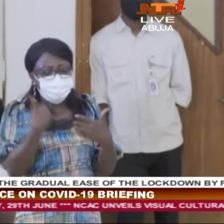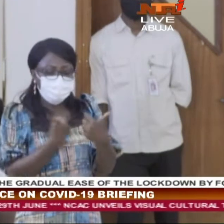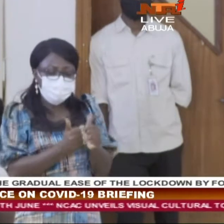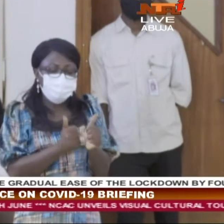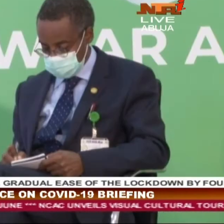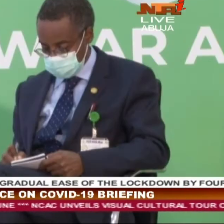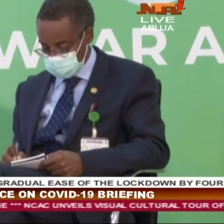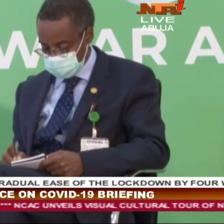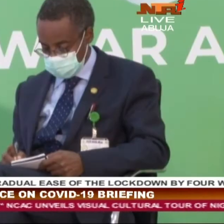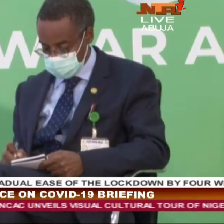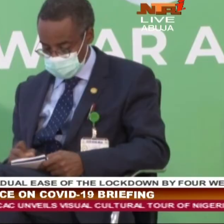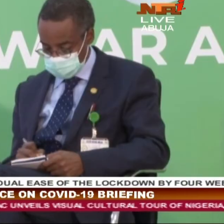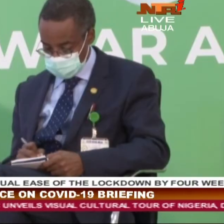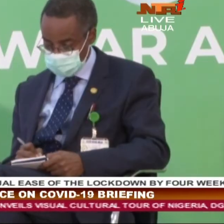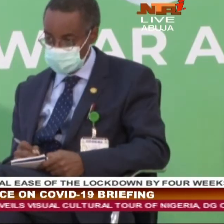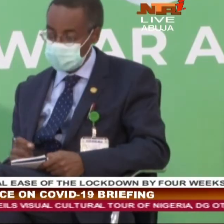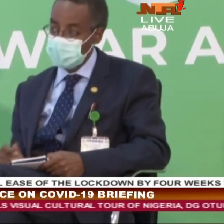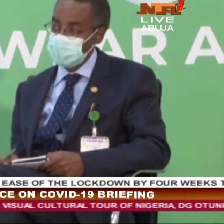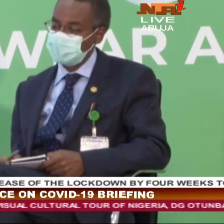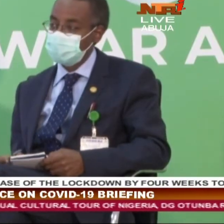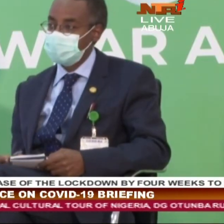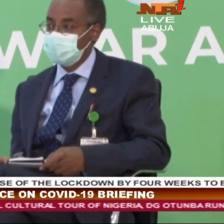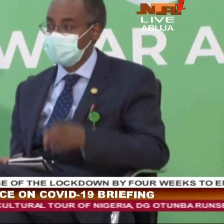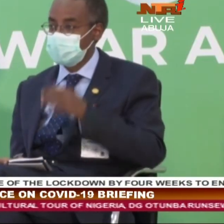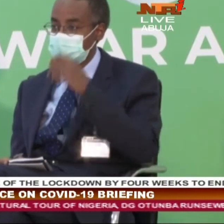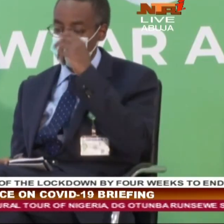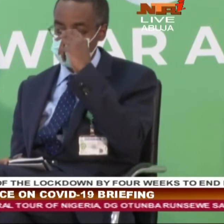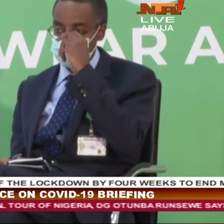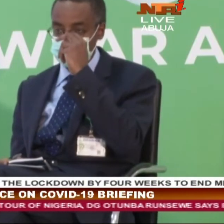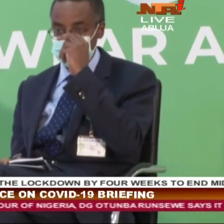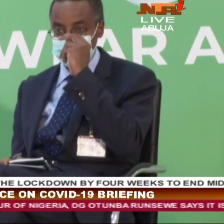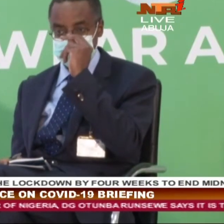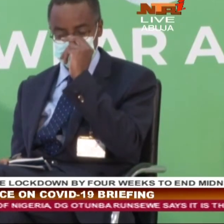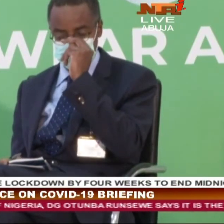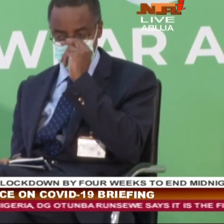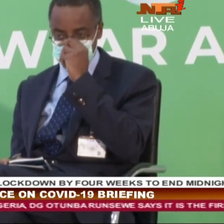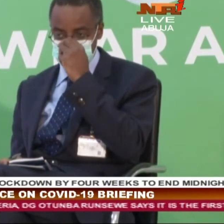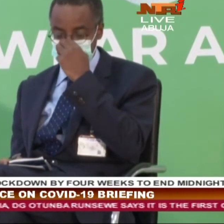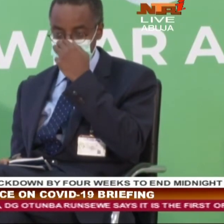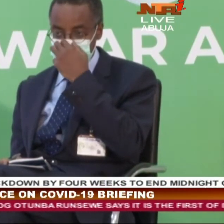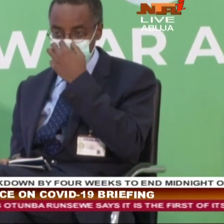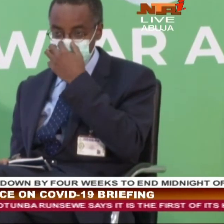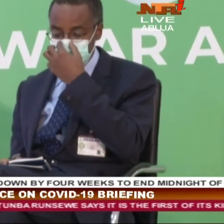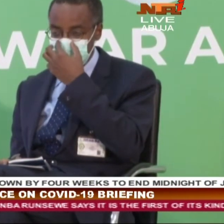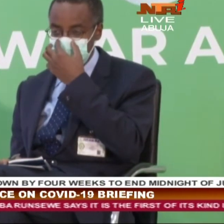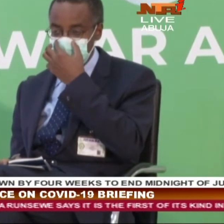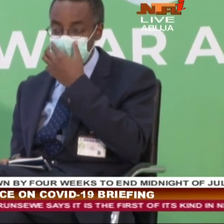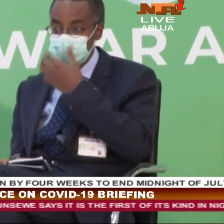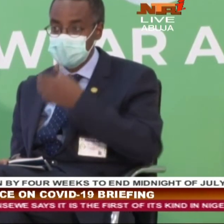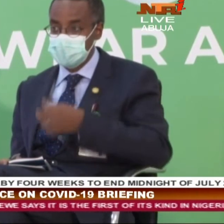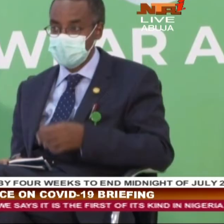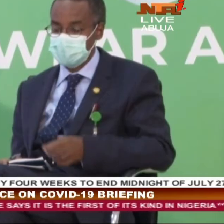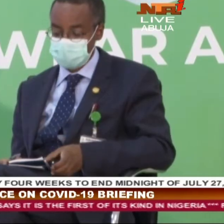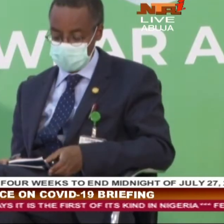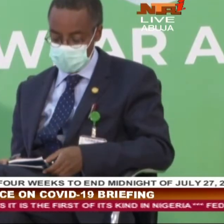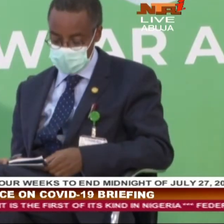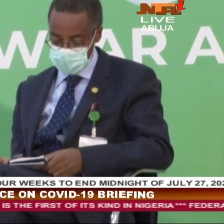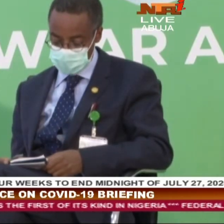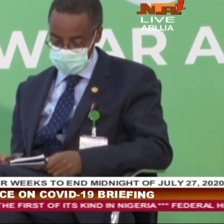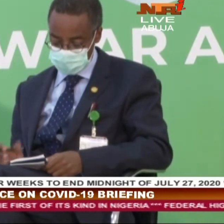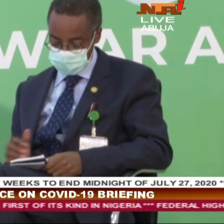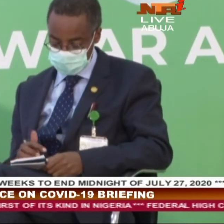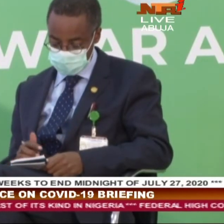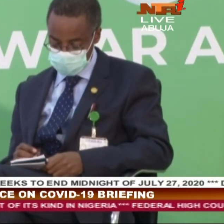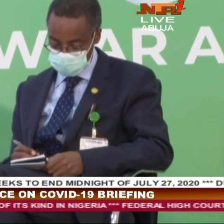state governor say, I do not want, for instance, we have Kogi, for instance, that is a transit state to many other states. Can